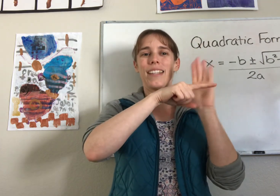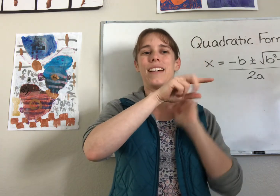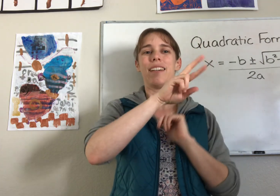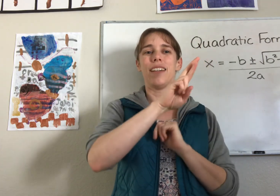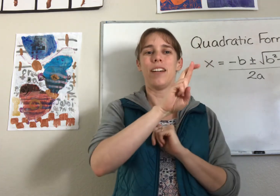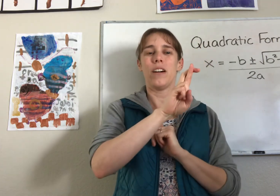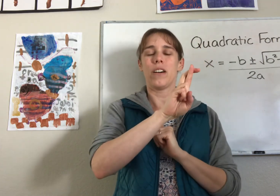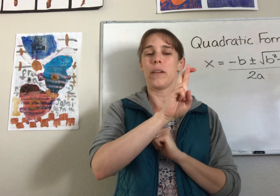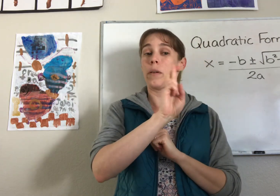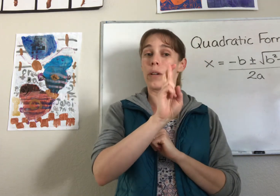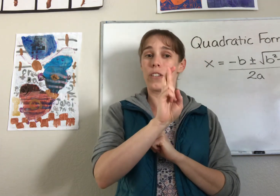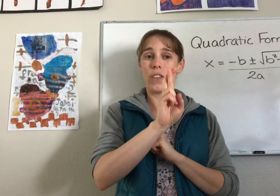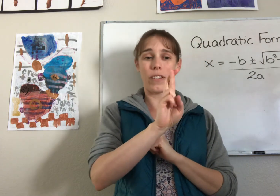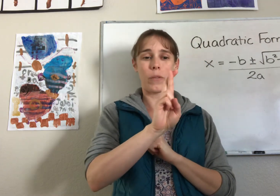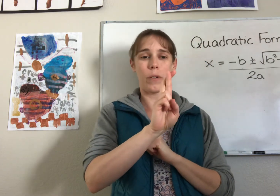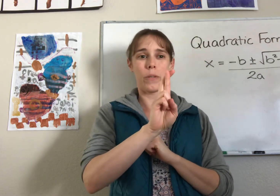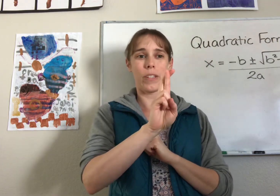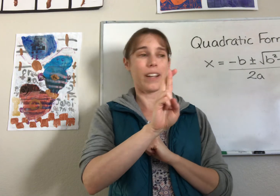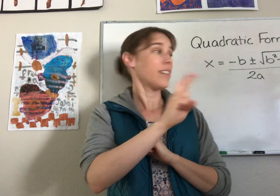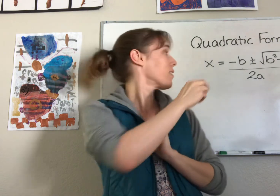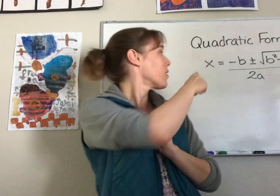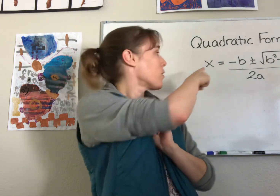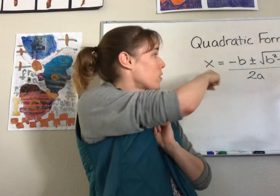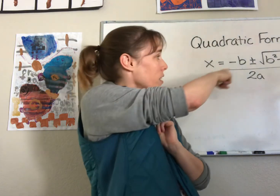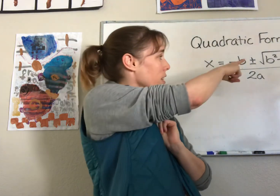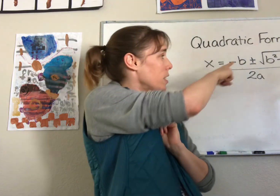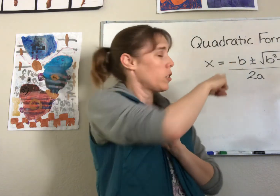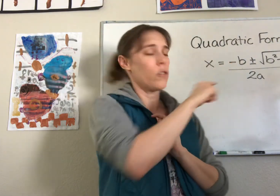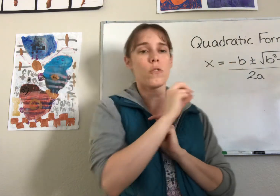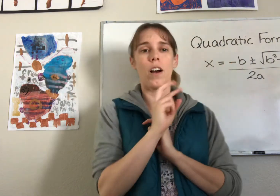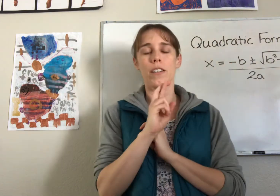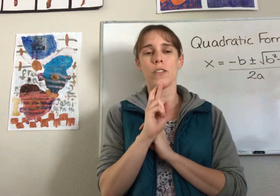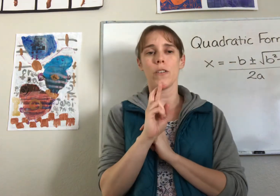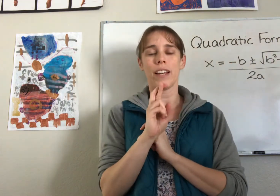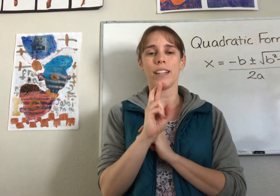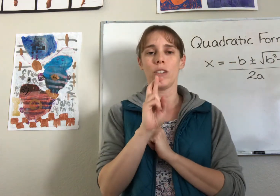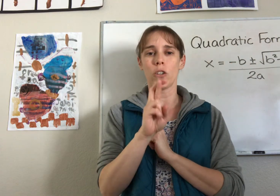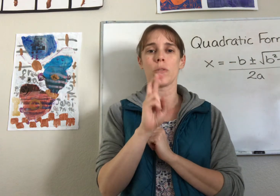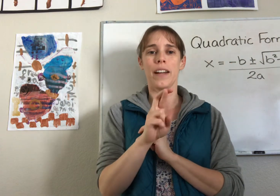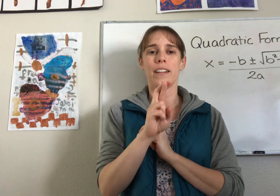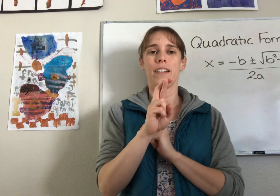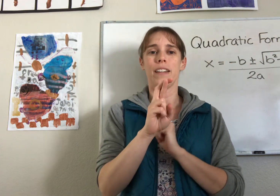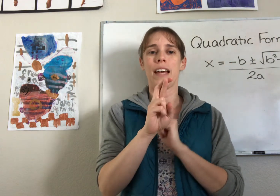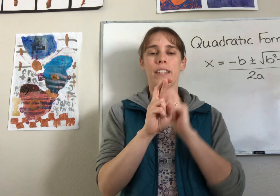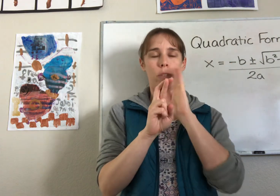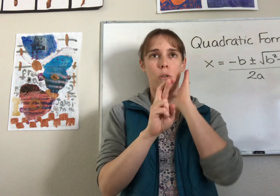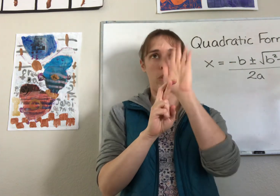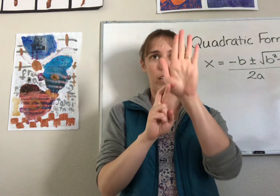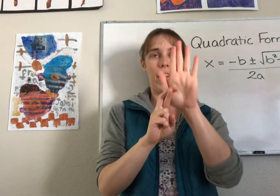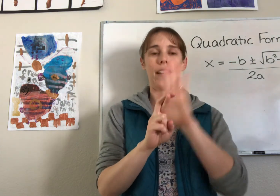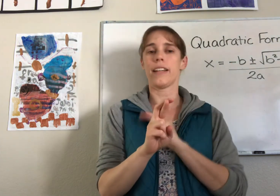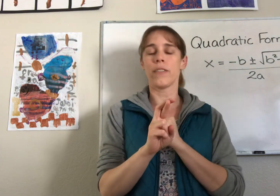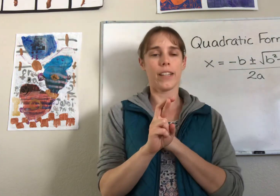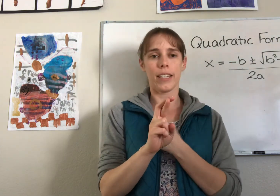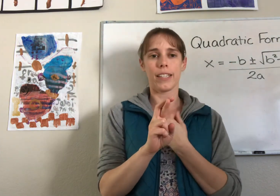the... Okay, now we're going to draw the square root sign. So just like this, you draw it so that it looks right as if you're looking at it. Everything in sign